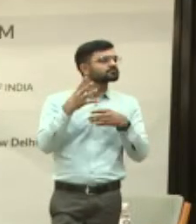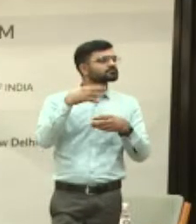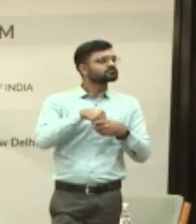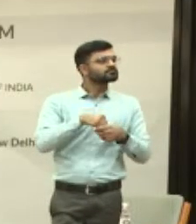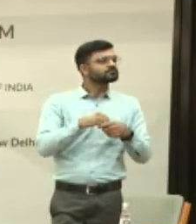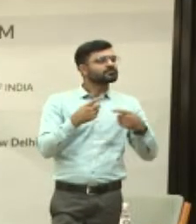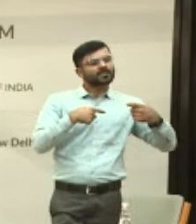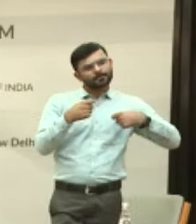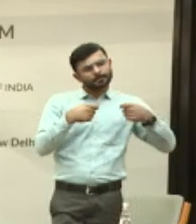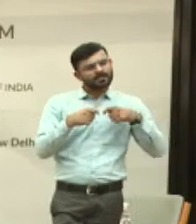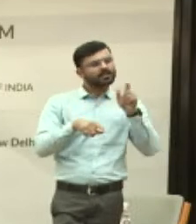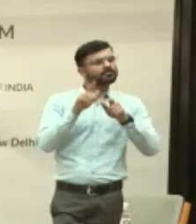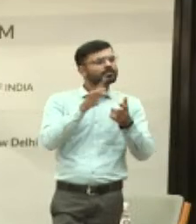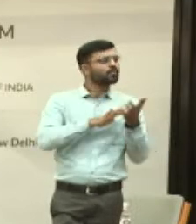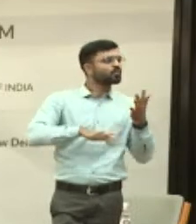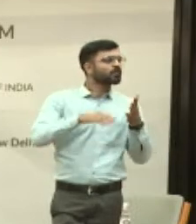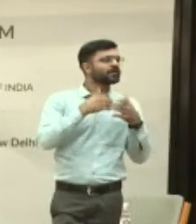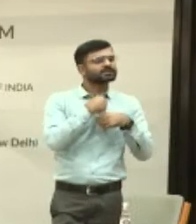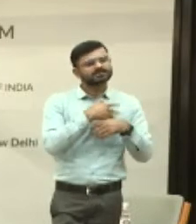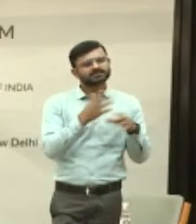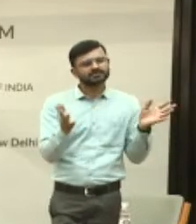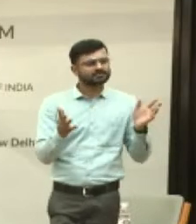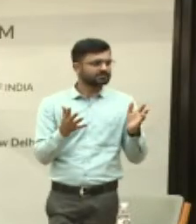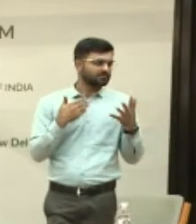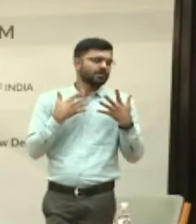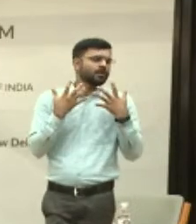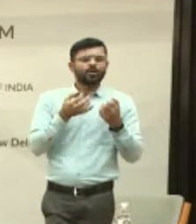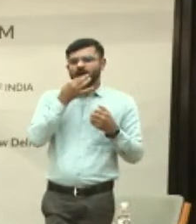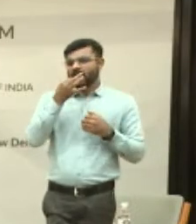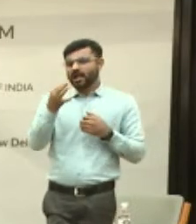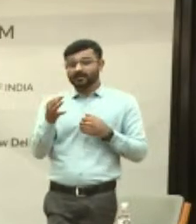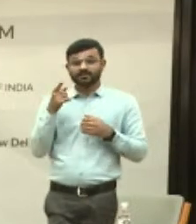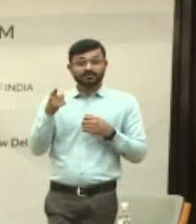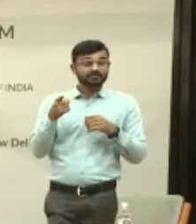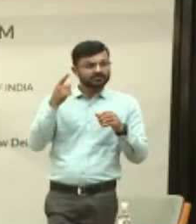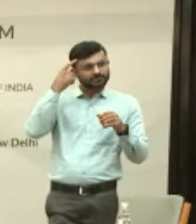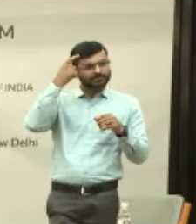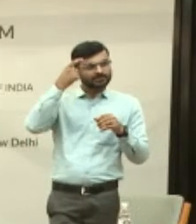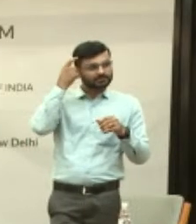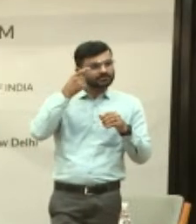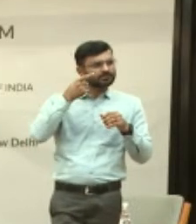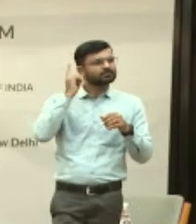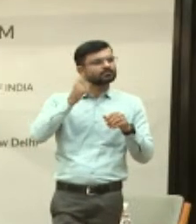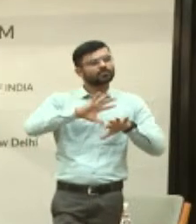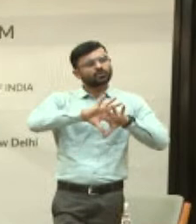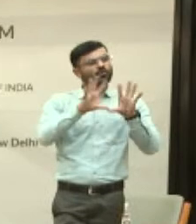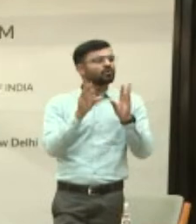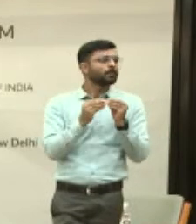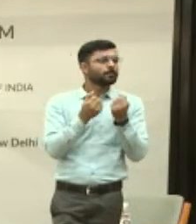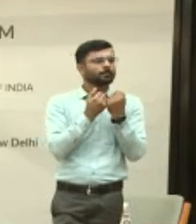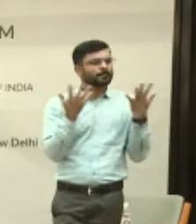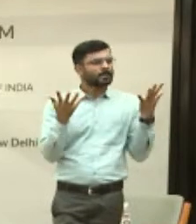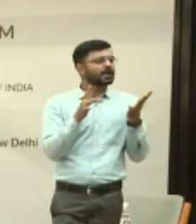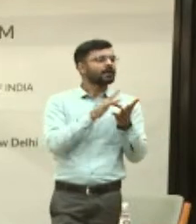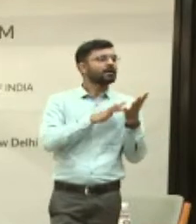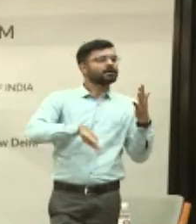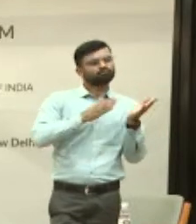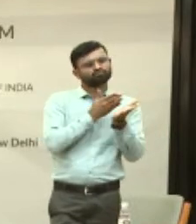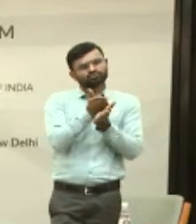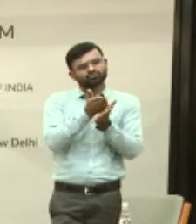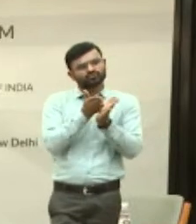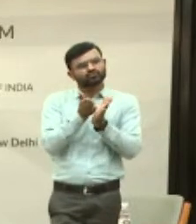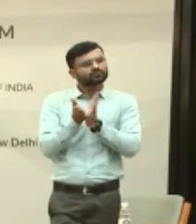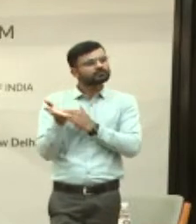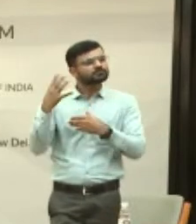say, business or in the public sphere generally. And I wanted to ask what you think that role should be like, because there are several directions in